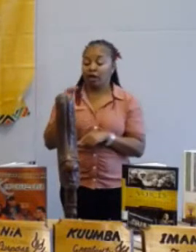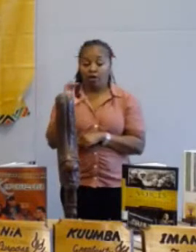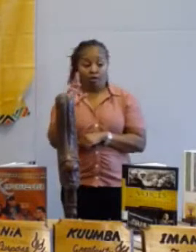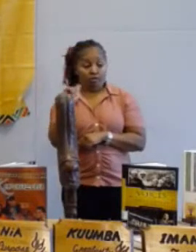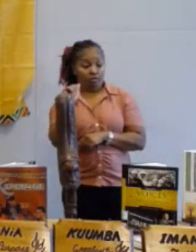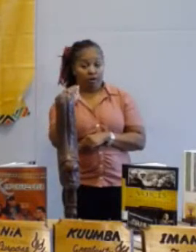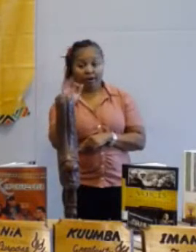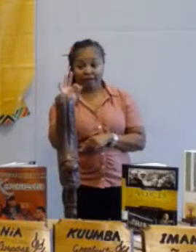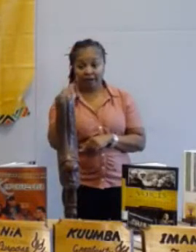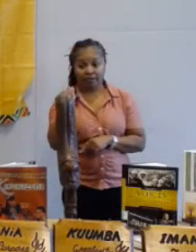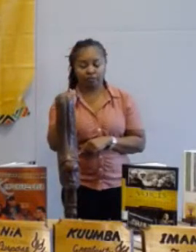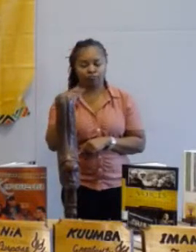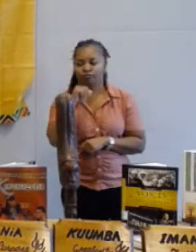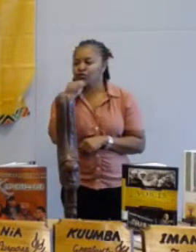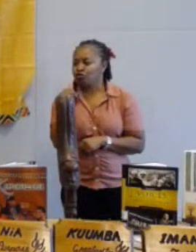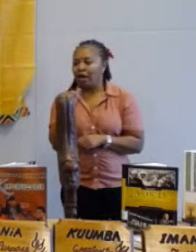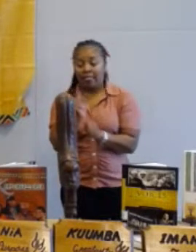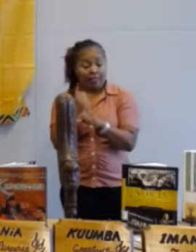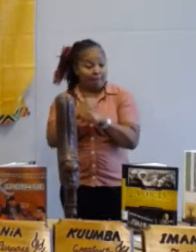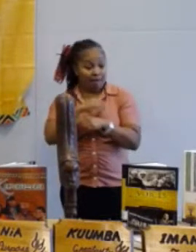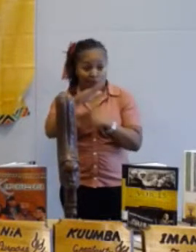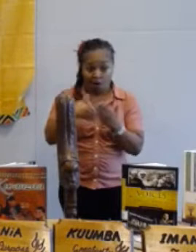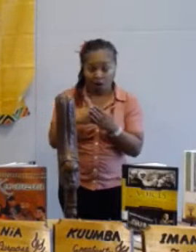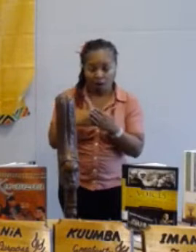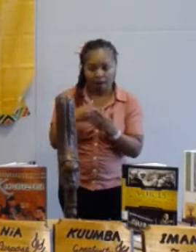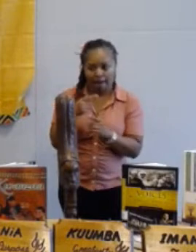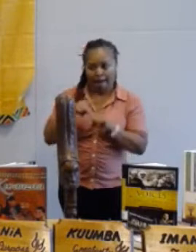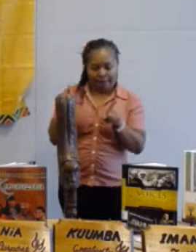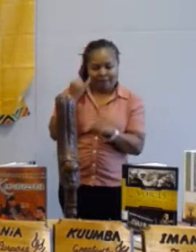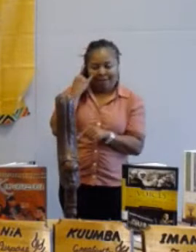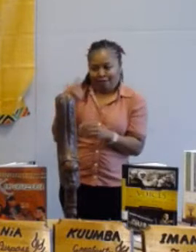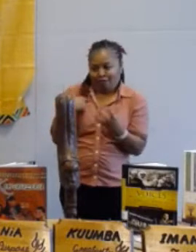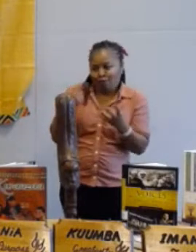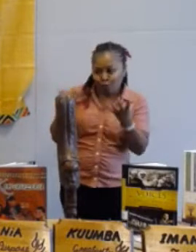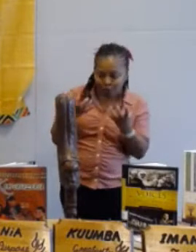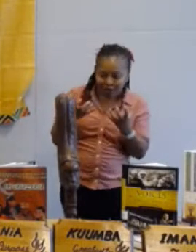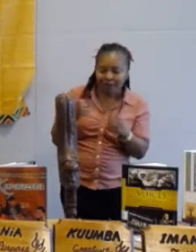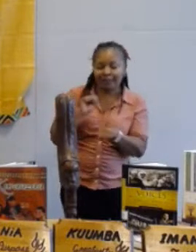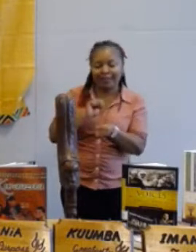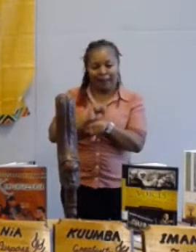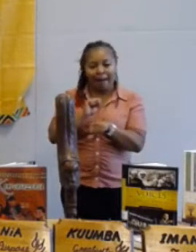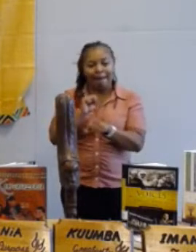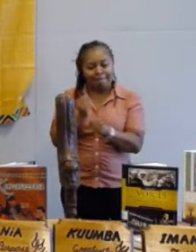you don't have to make them all. You can make them all. We have enough for everyone